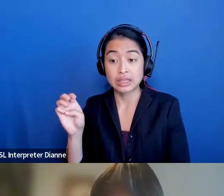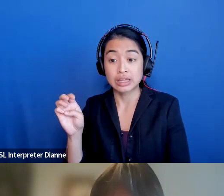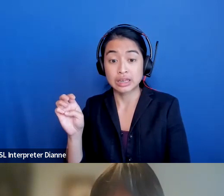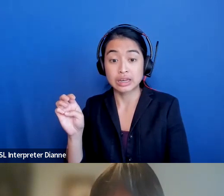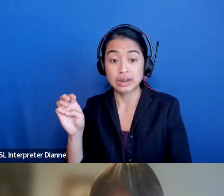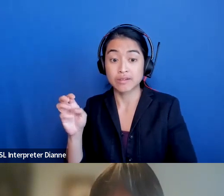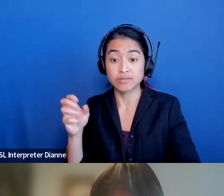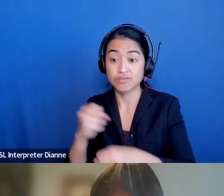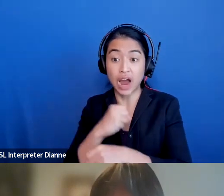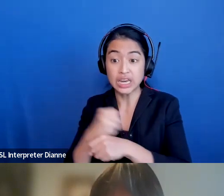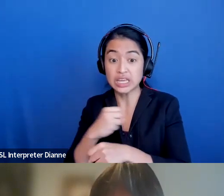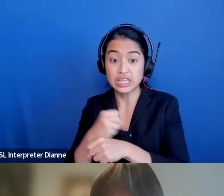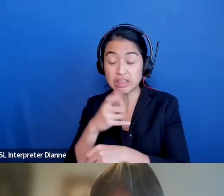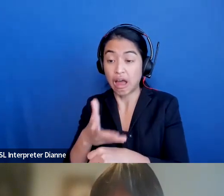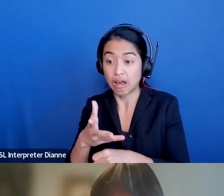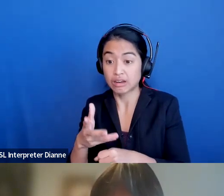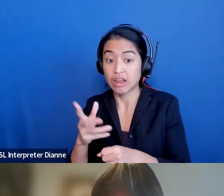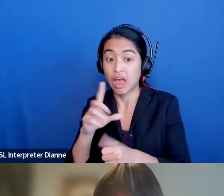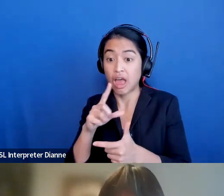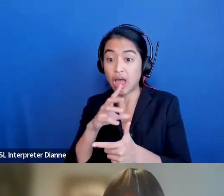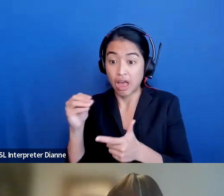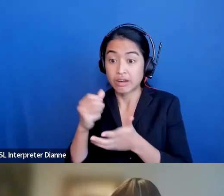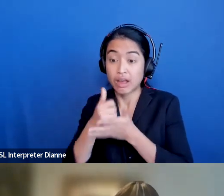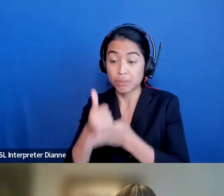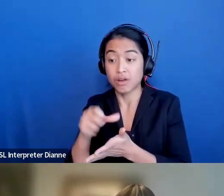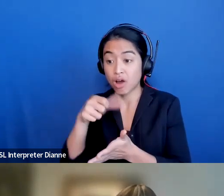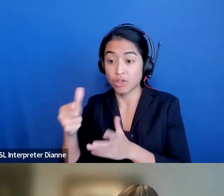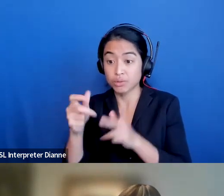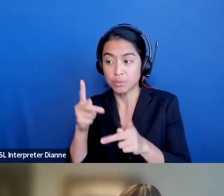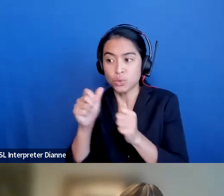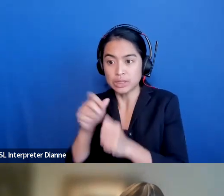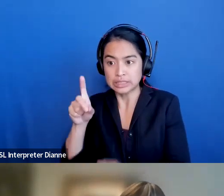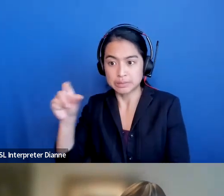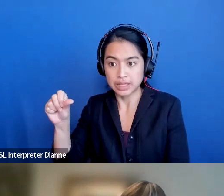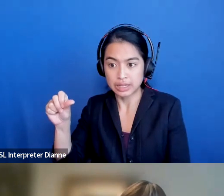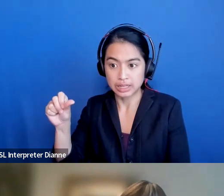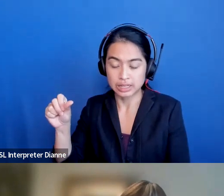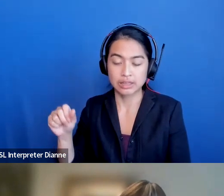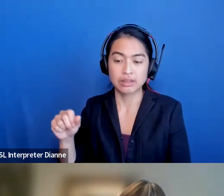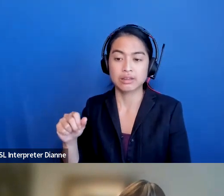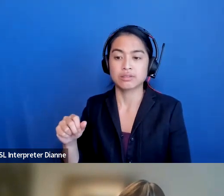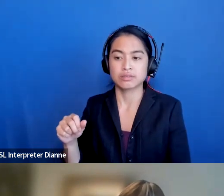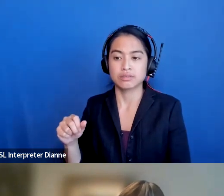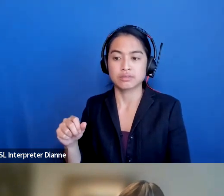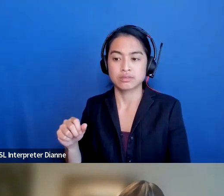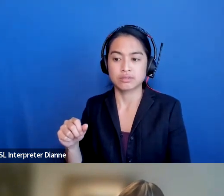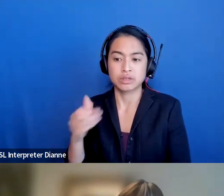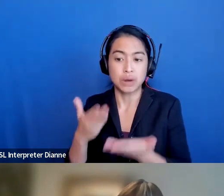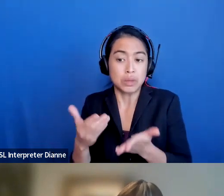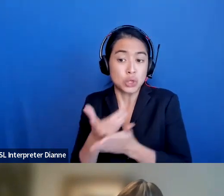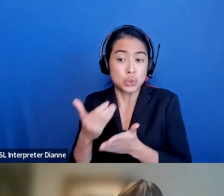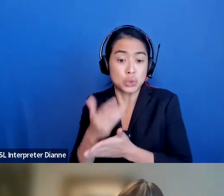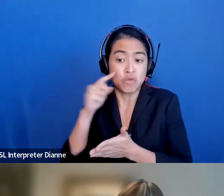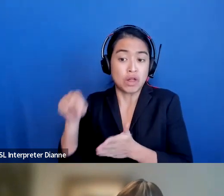fighting this along with helping other folks with these disabilities is fairly new to the